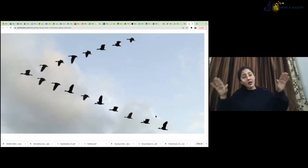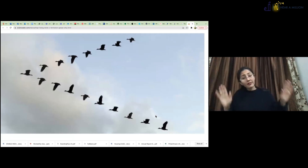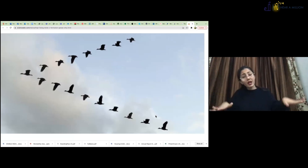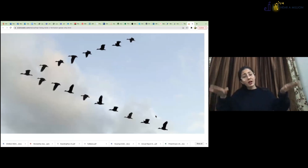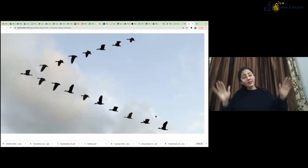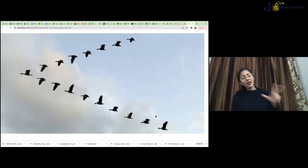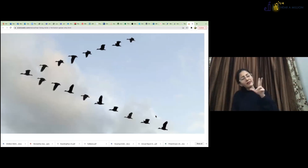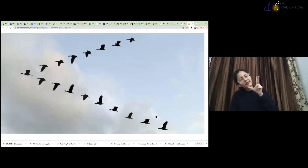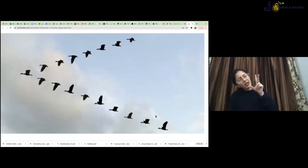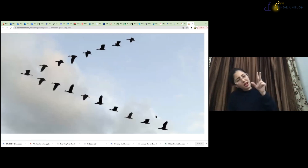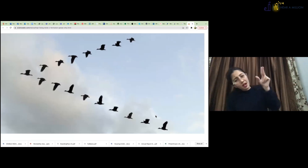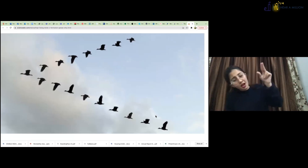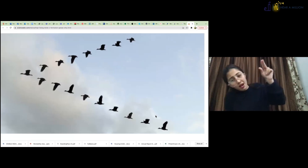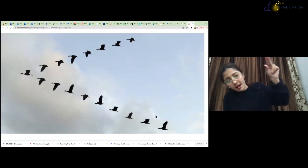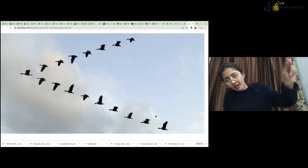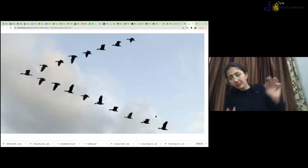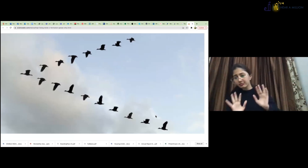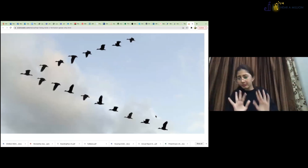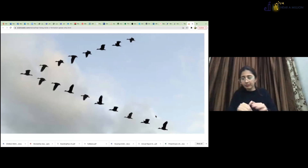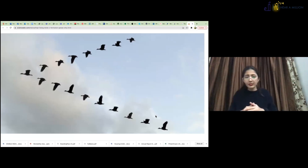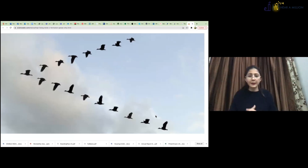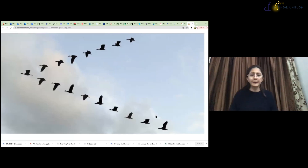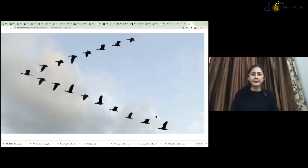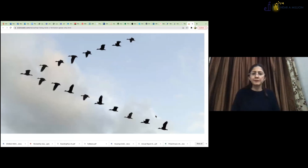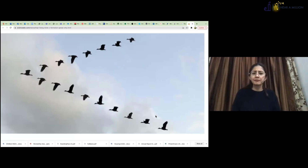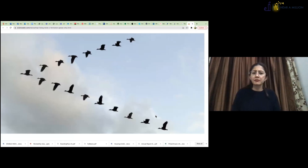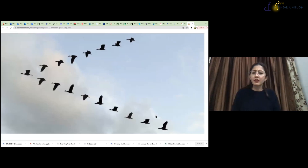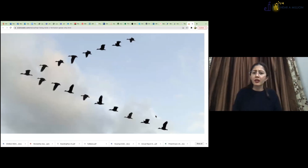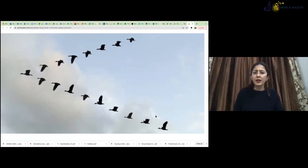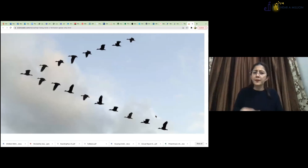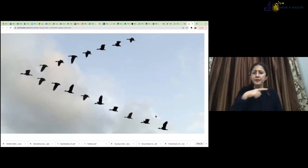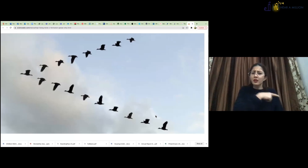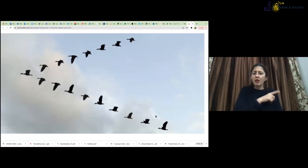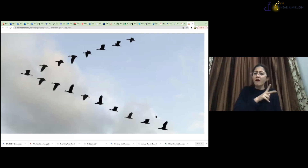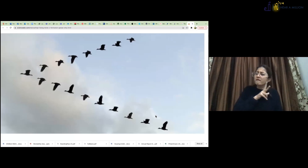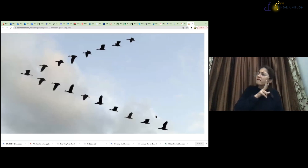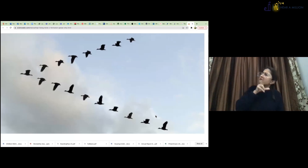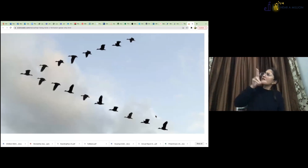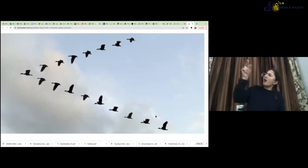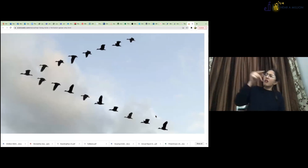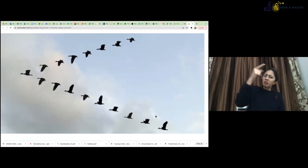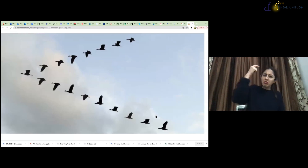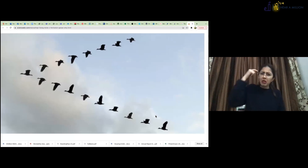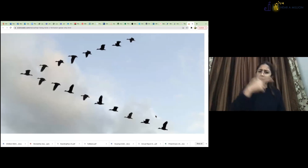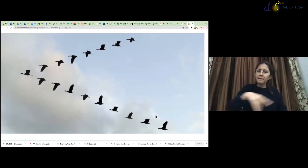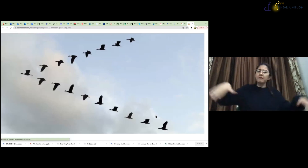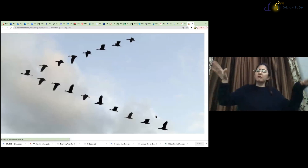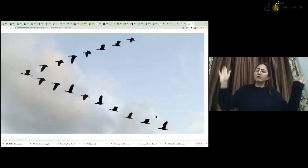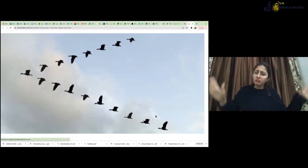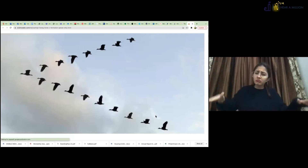And how do they travel and how they don't get tired?